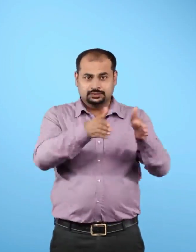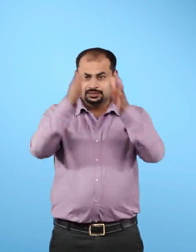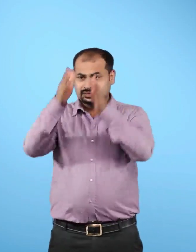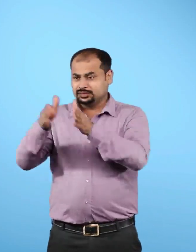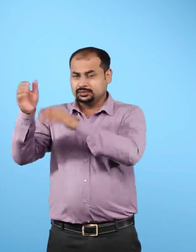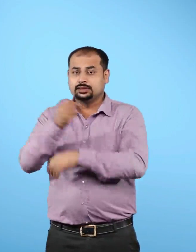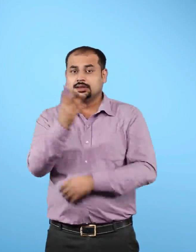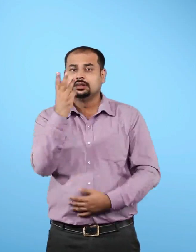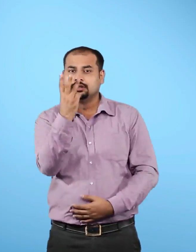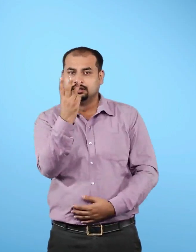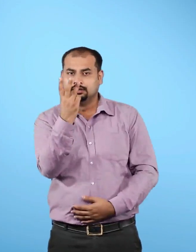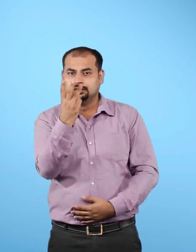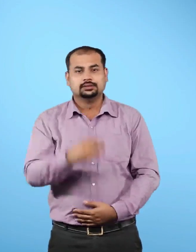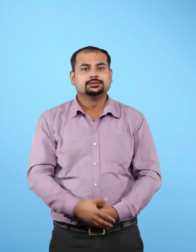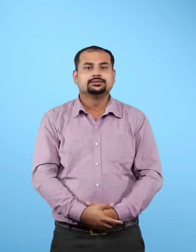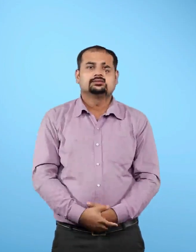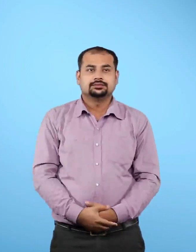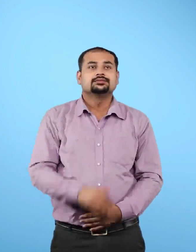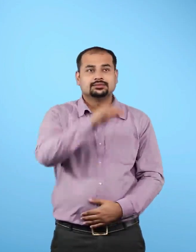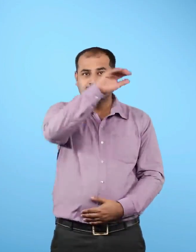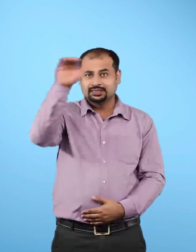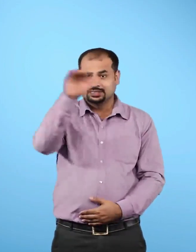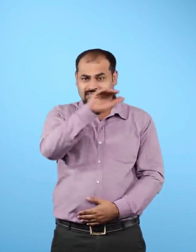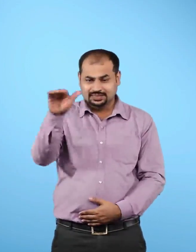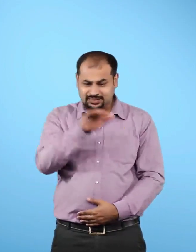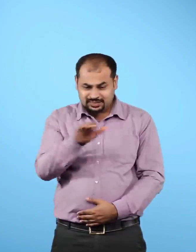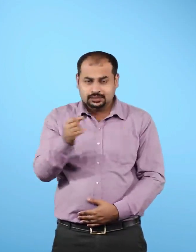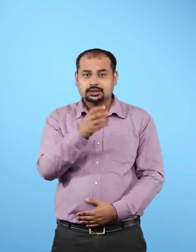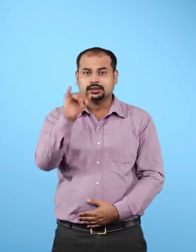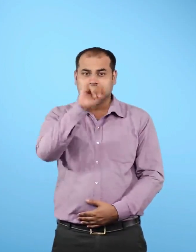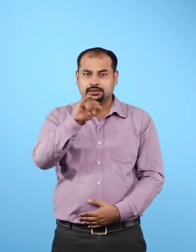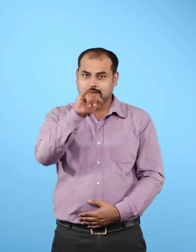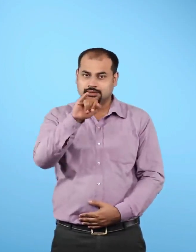3 columns and 6 rows.